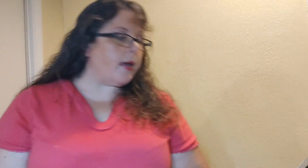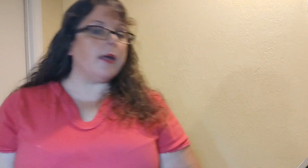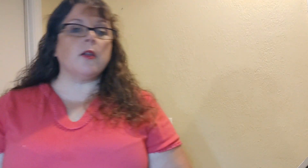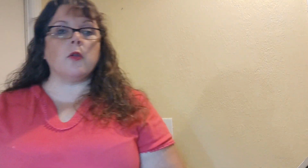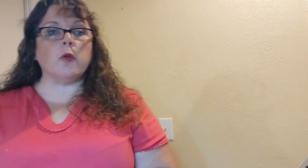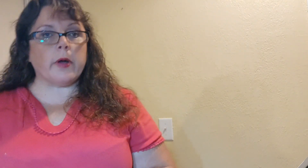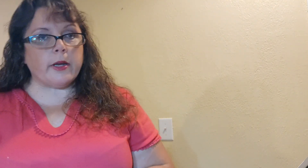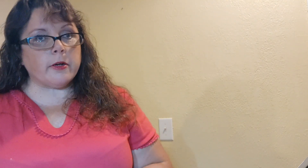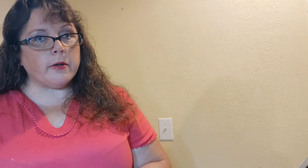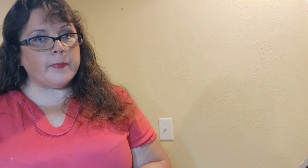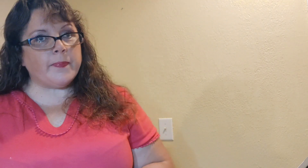And loiter,